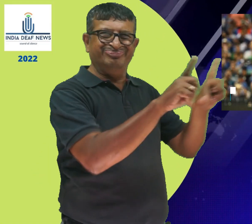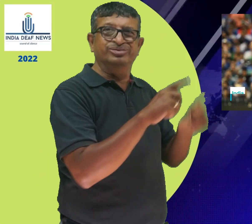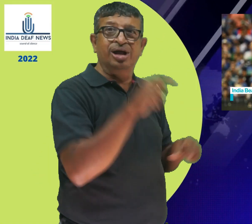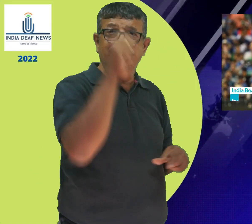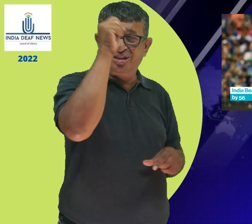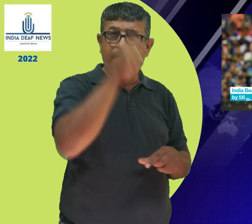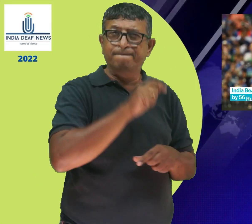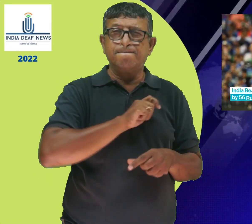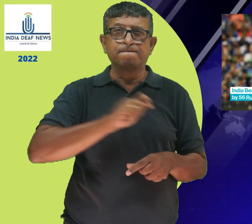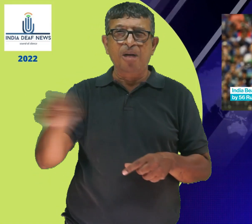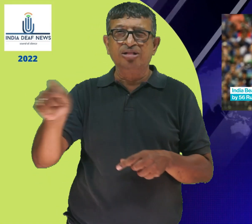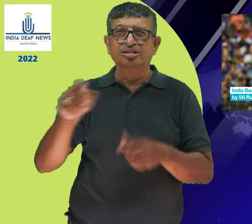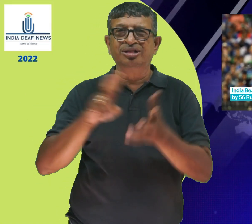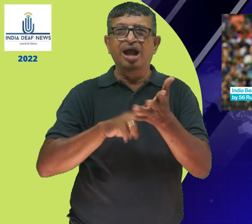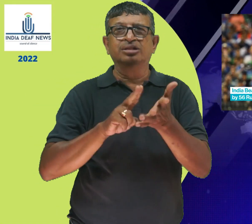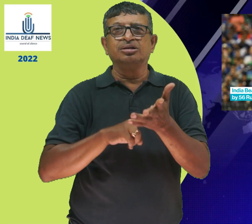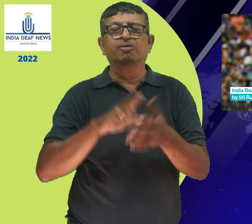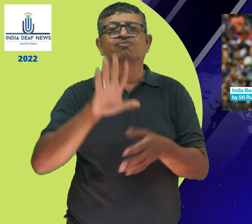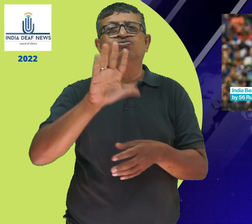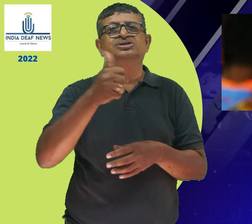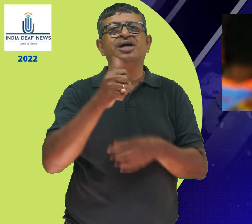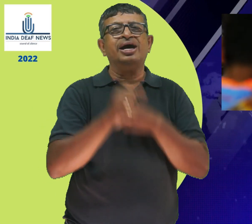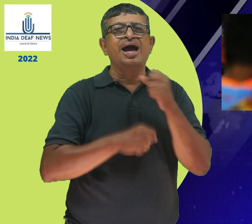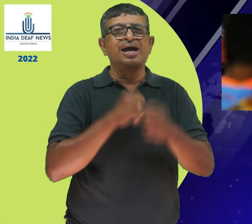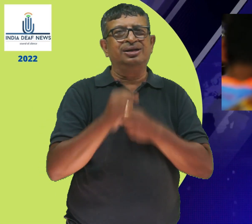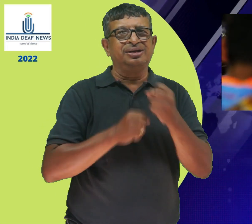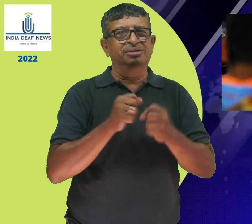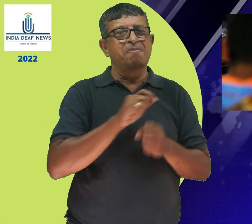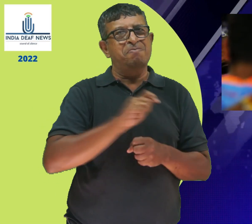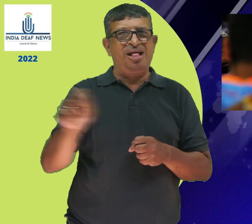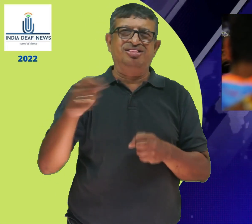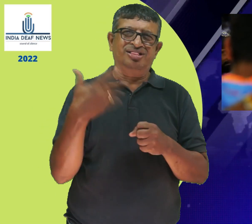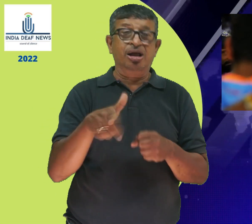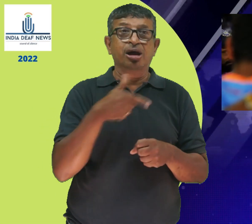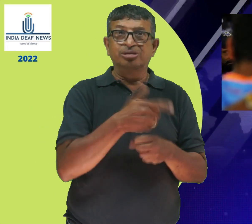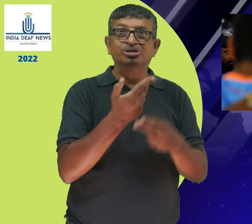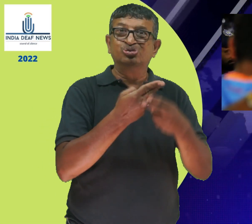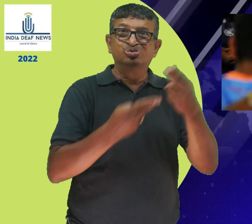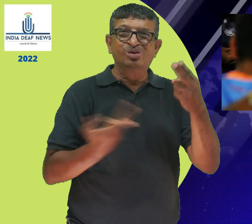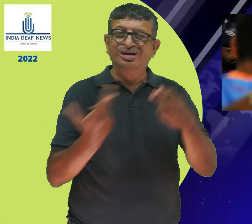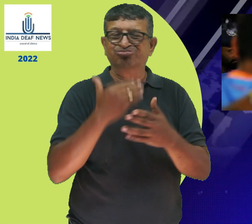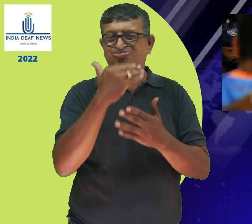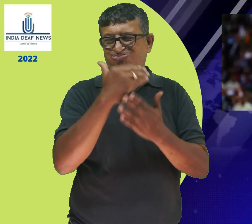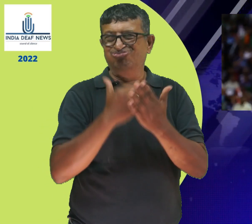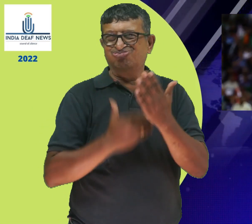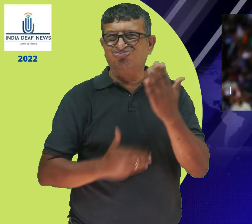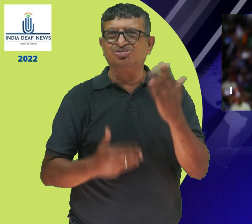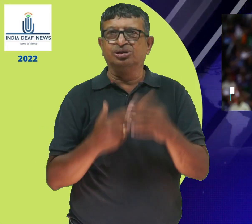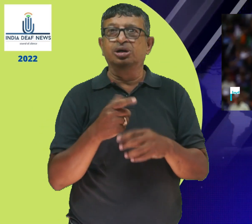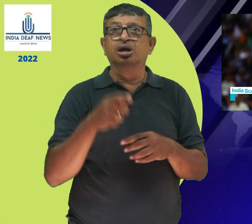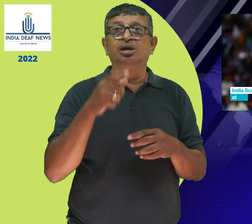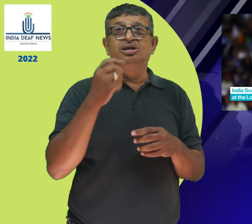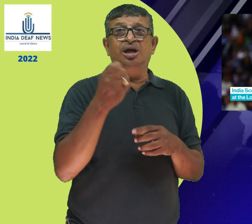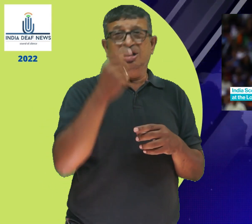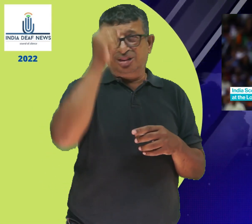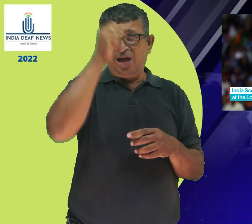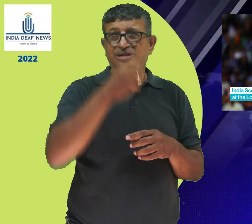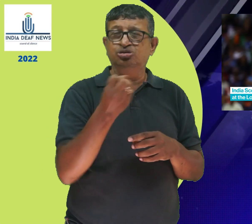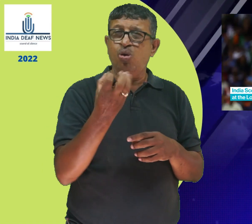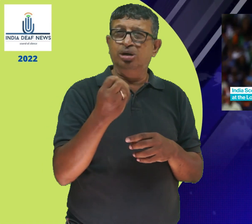beat the Netherlands by 56 runs. Winning the toss, Rohit Sharma opted to bat first. India scored a total of 179